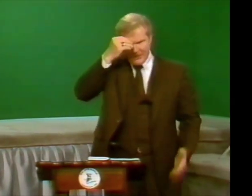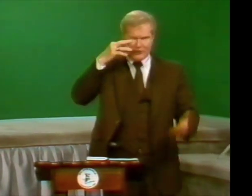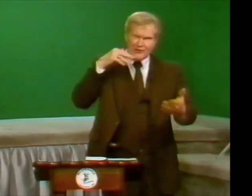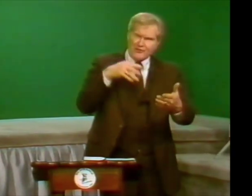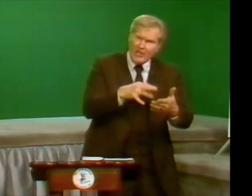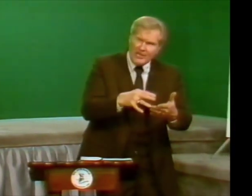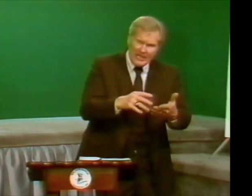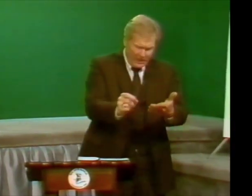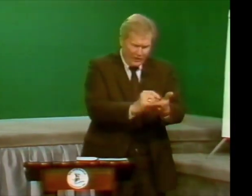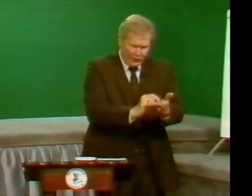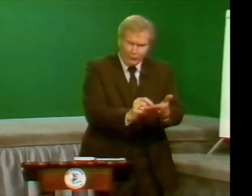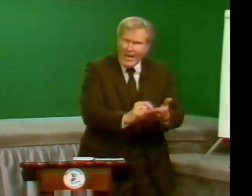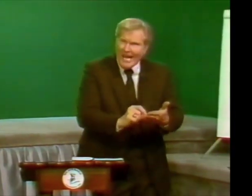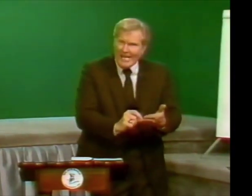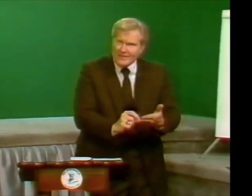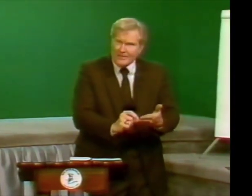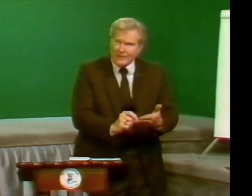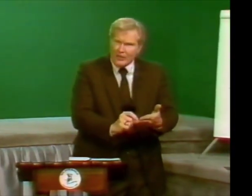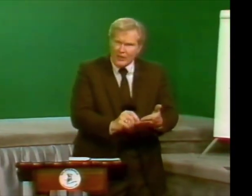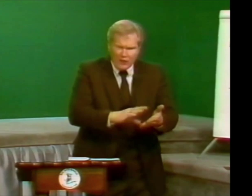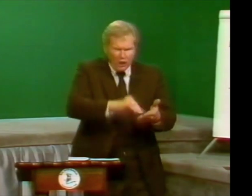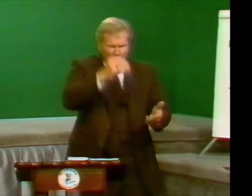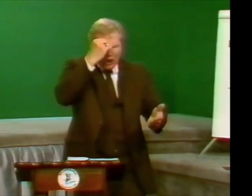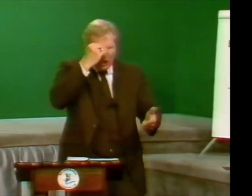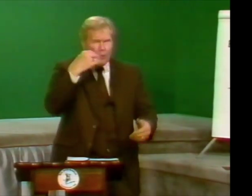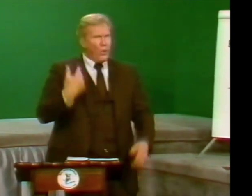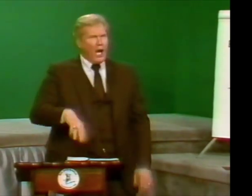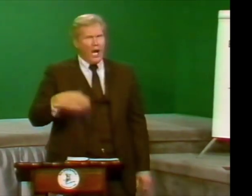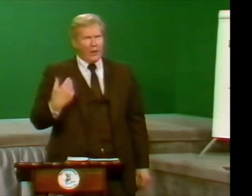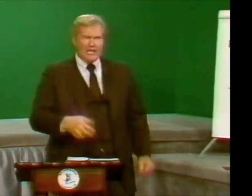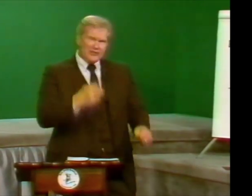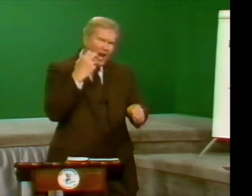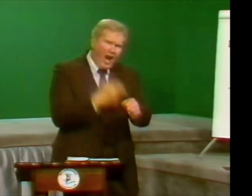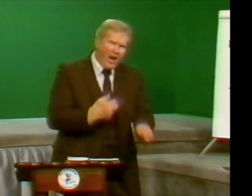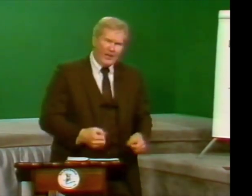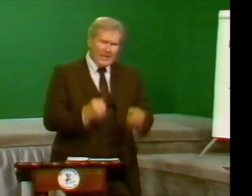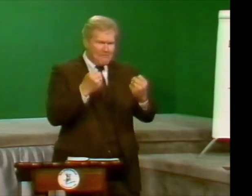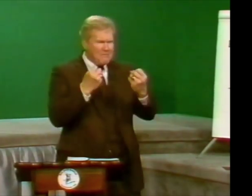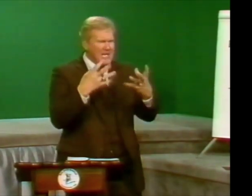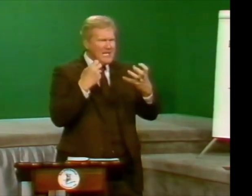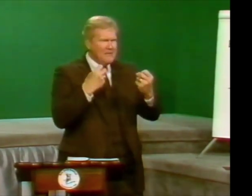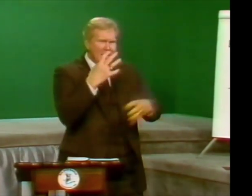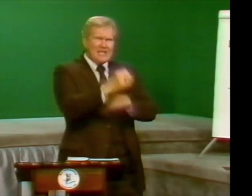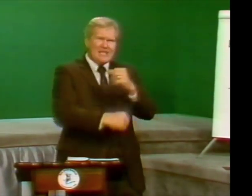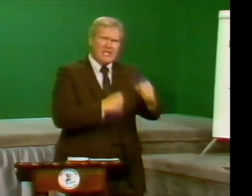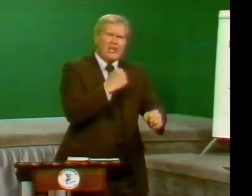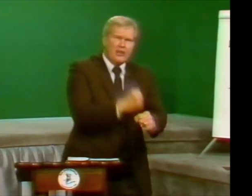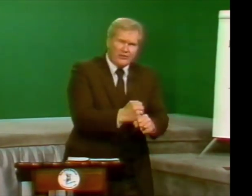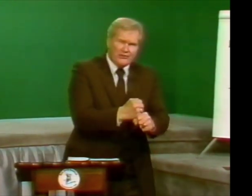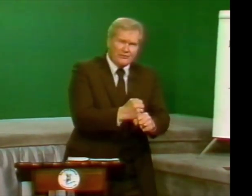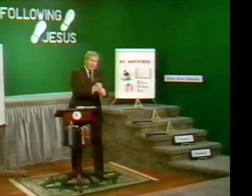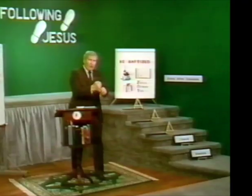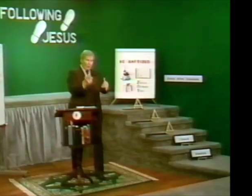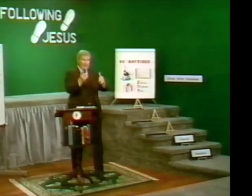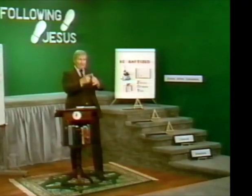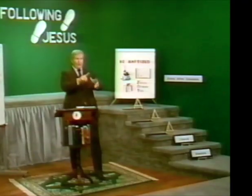to study, to write, to learn. Wow, it's hard. Many, many years. When they first